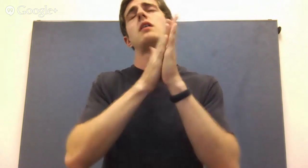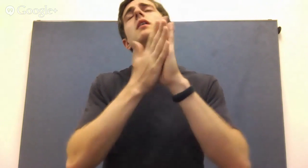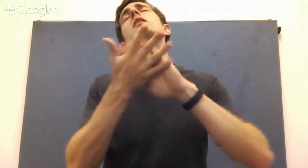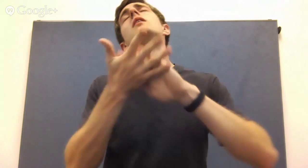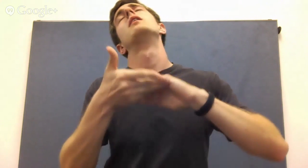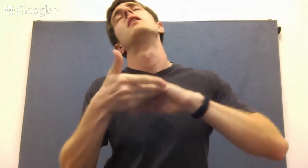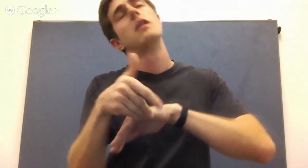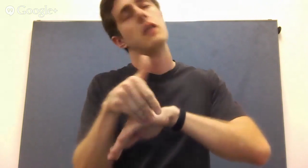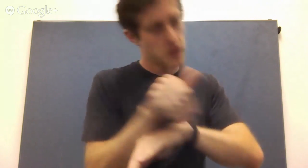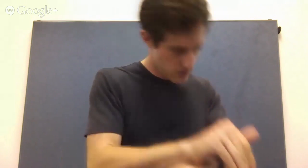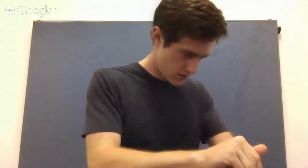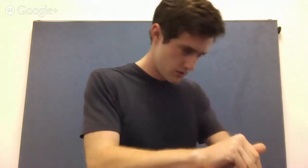sky,